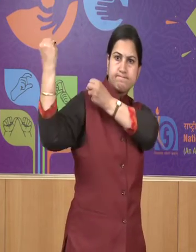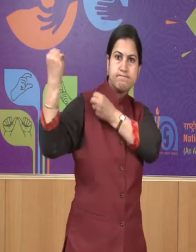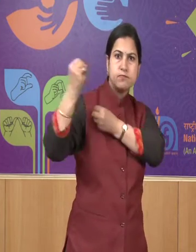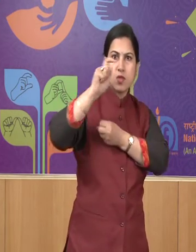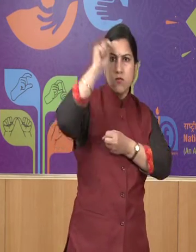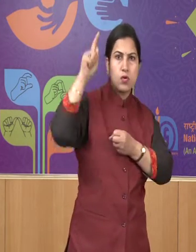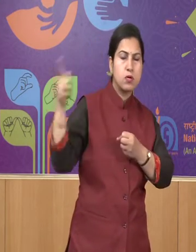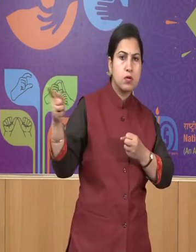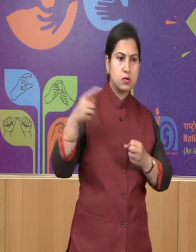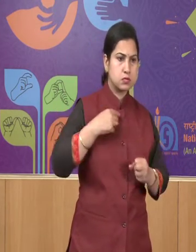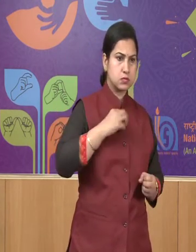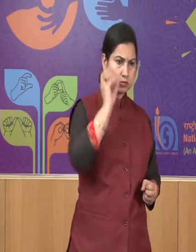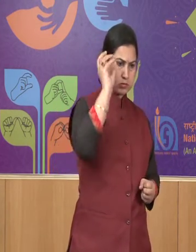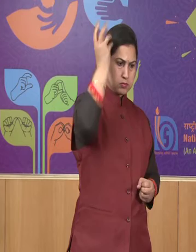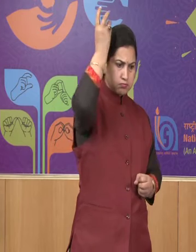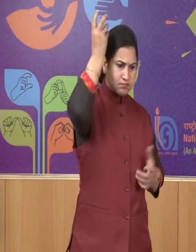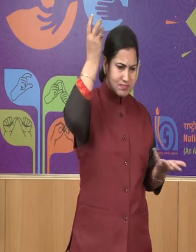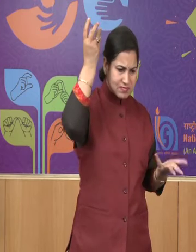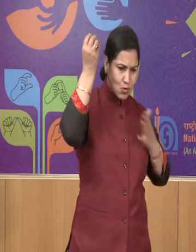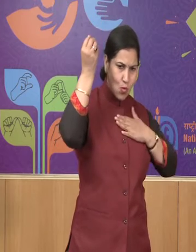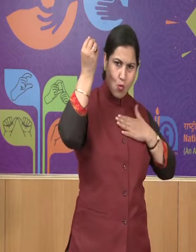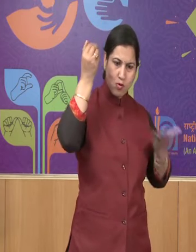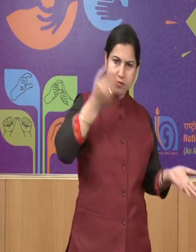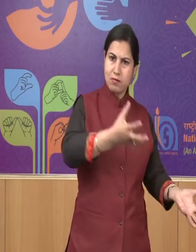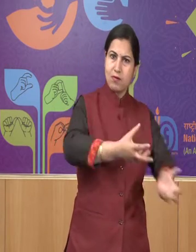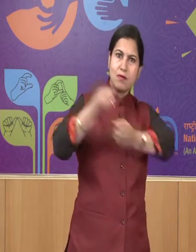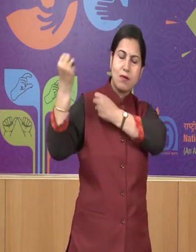British were angry with the foreign rule.